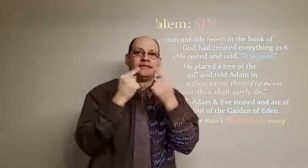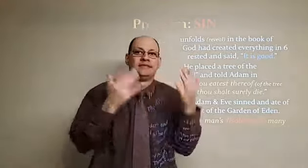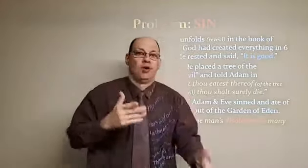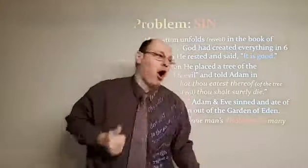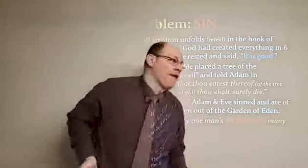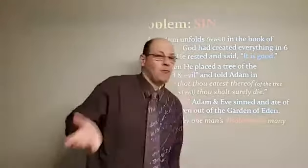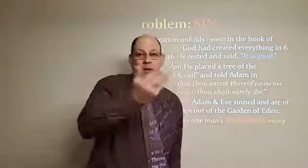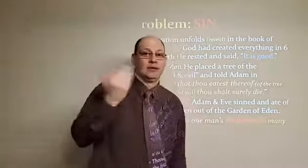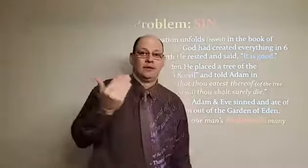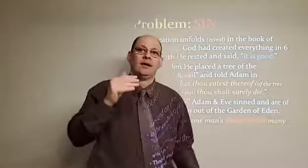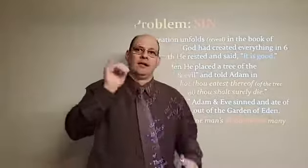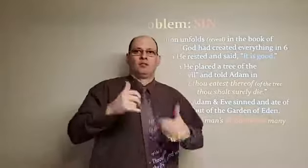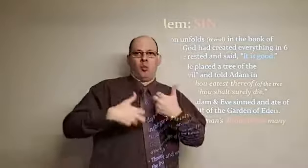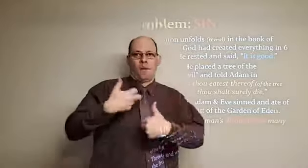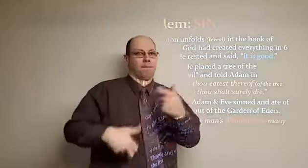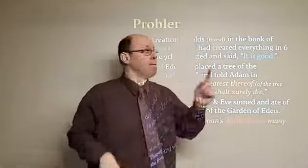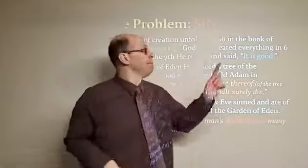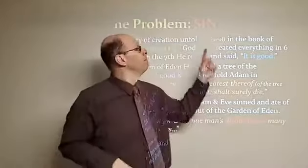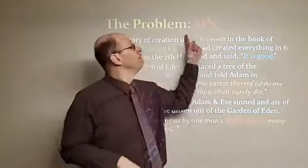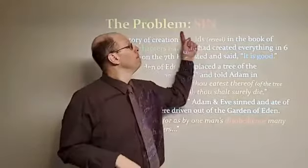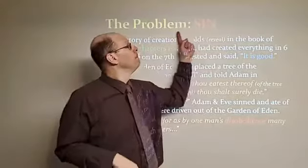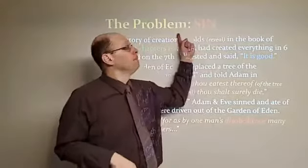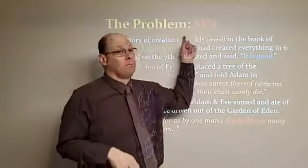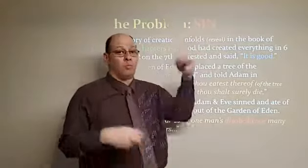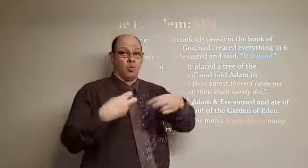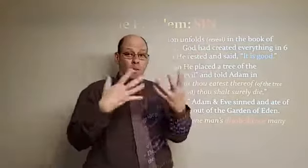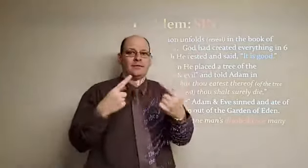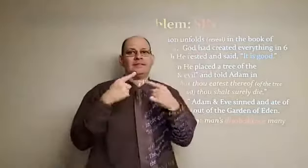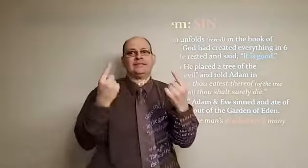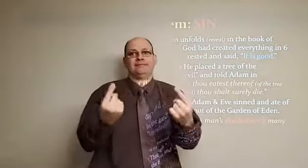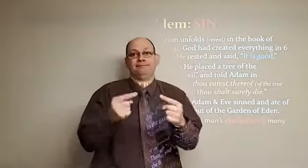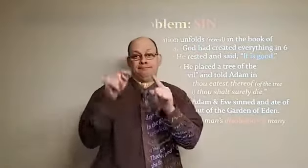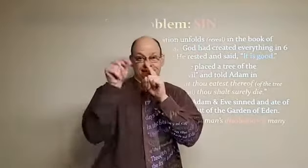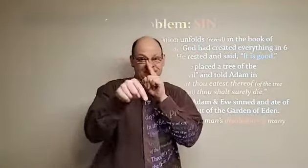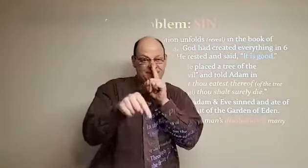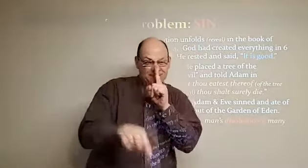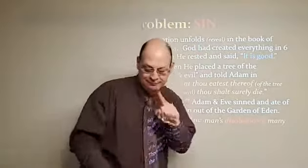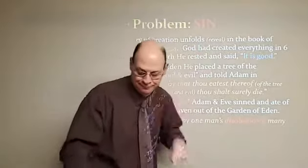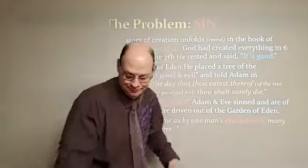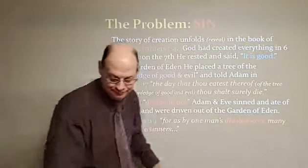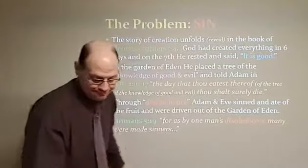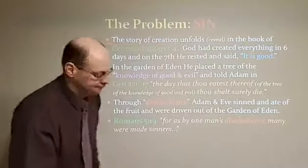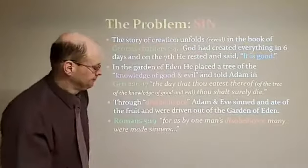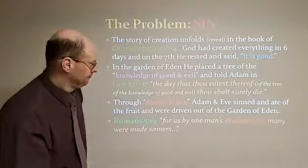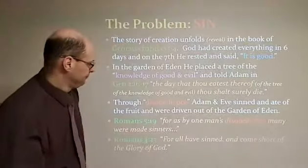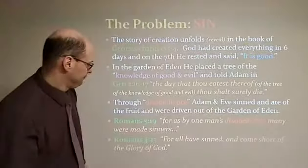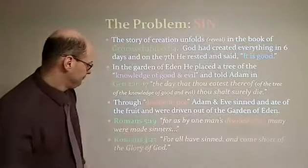rest of the remaining generations there was a problem disobedience was a sin